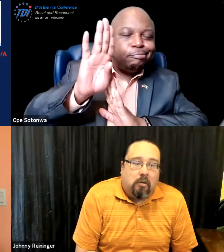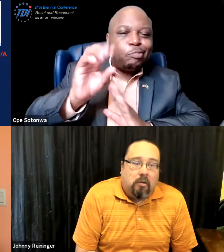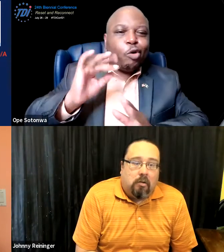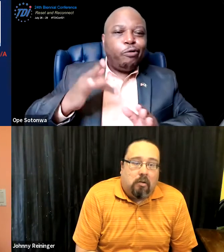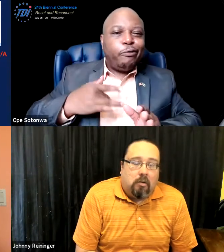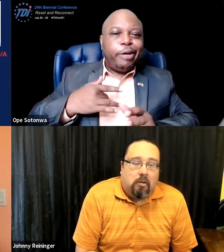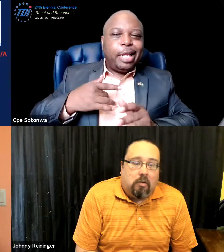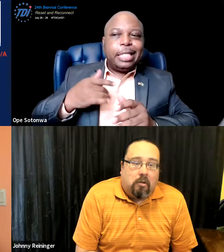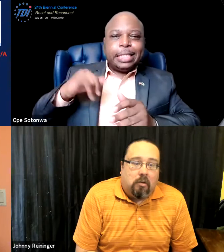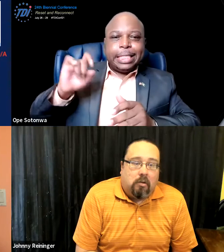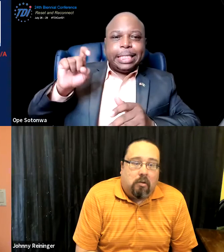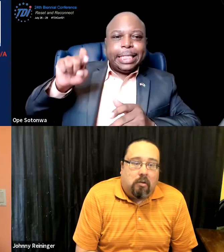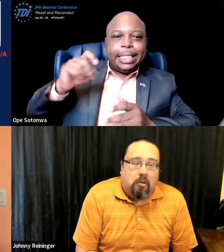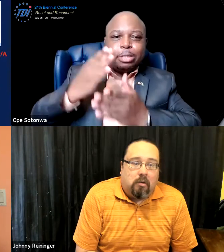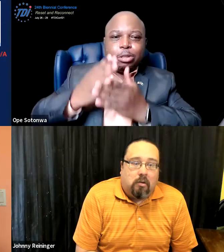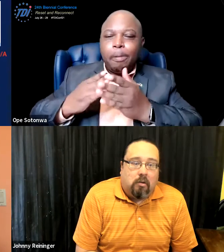current technology?